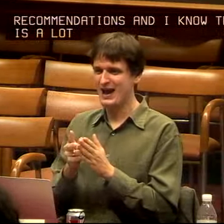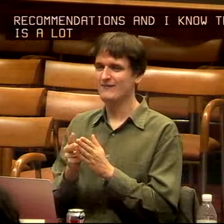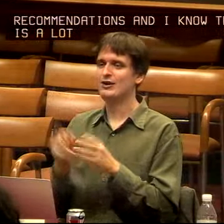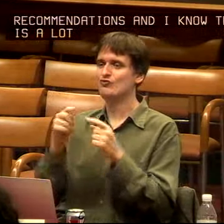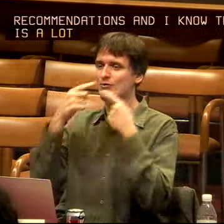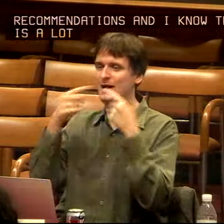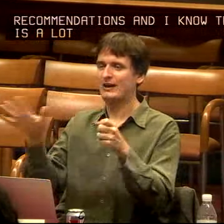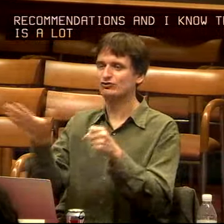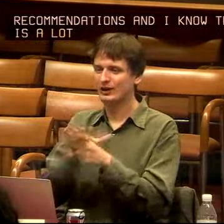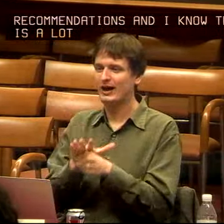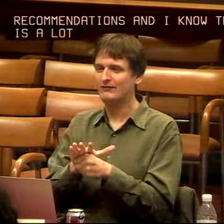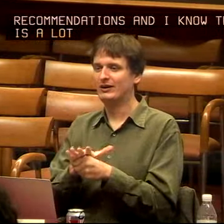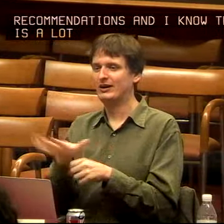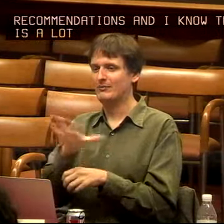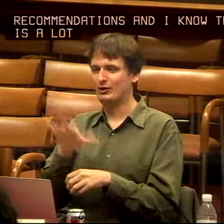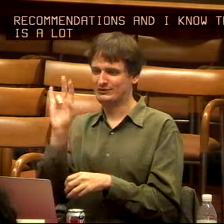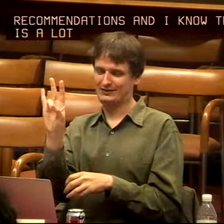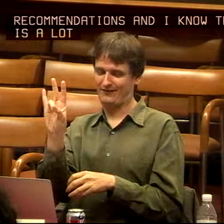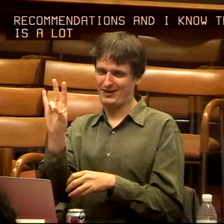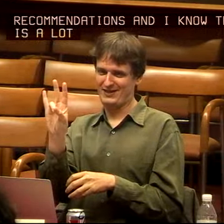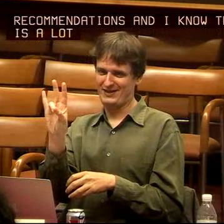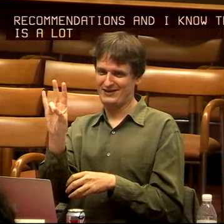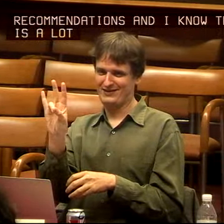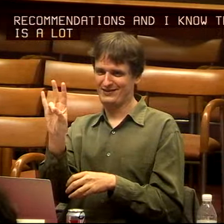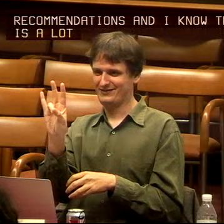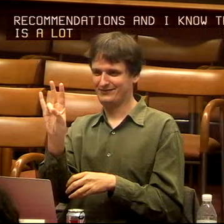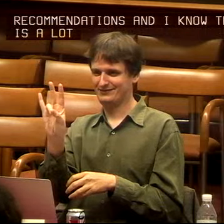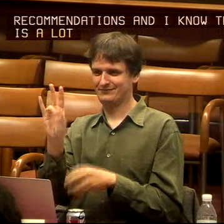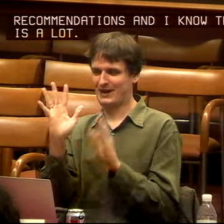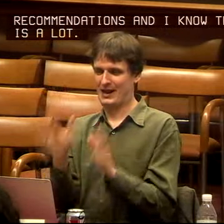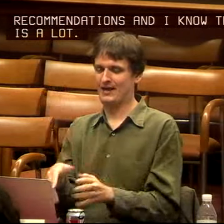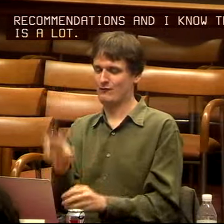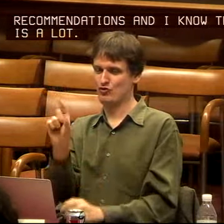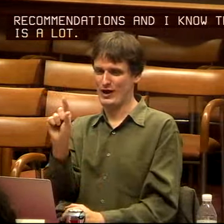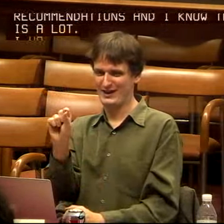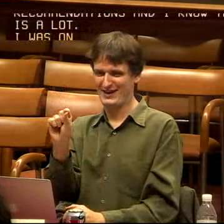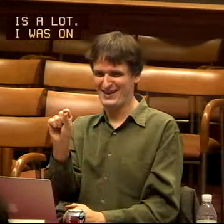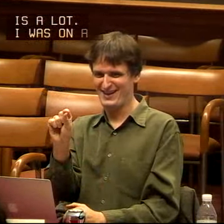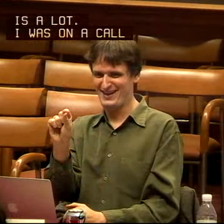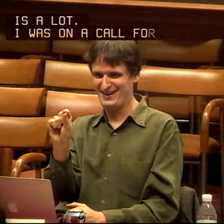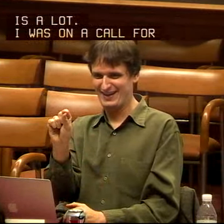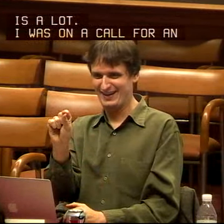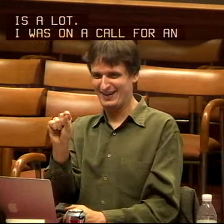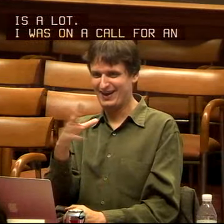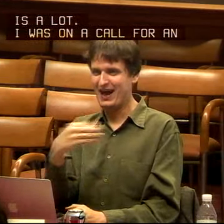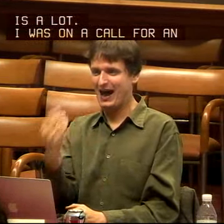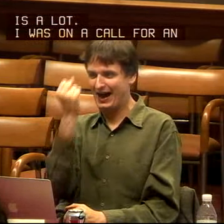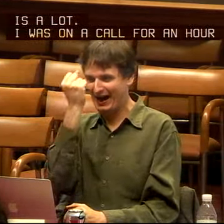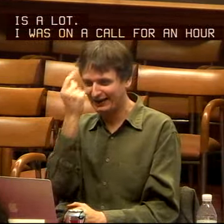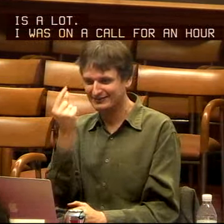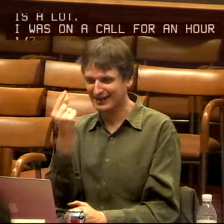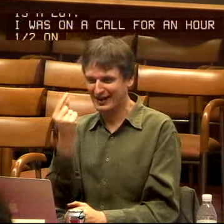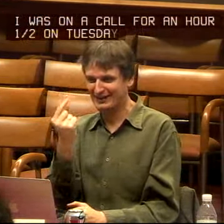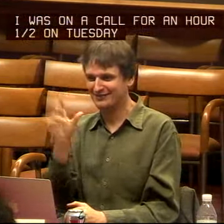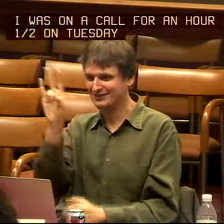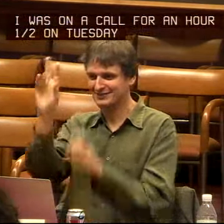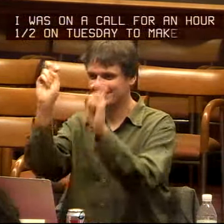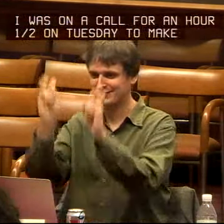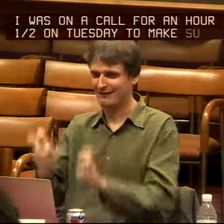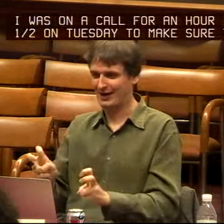I was on a call for an hour and a half on Tuesday to make sure to go through stuff, and we covered about 7, and we have like 20